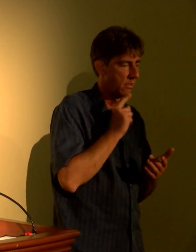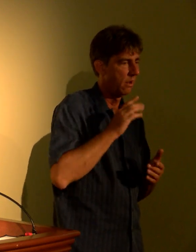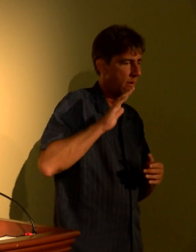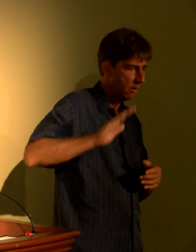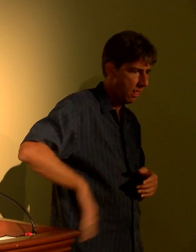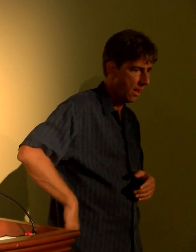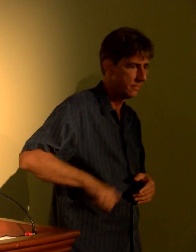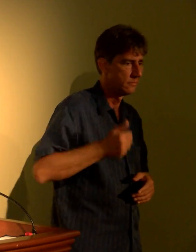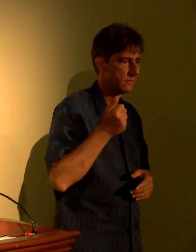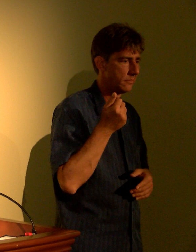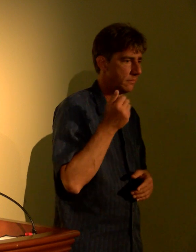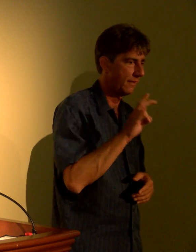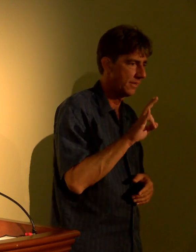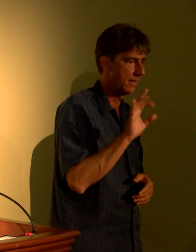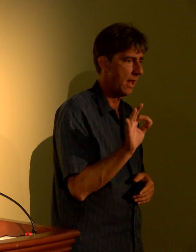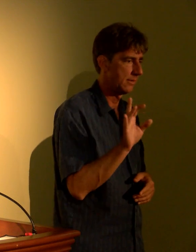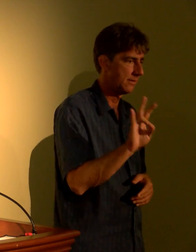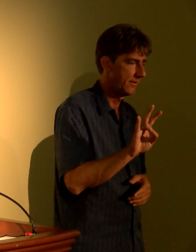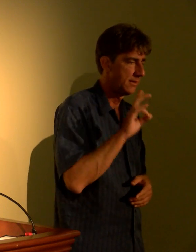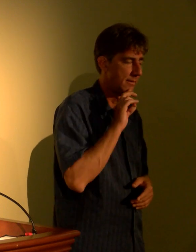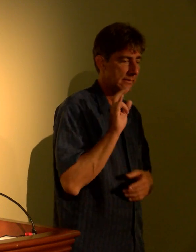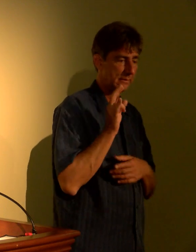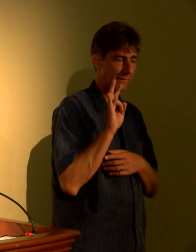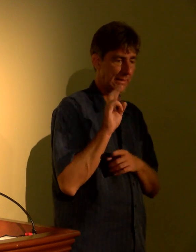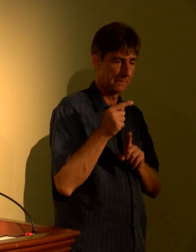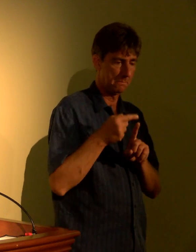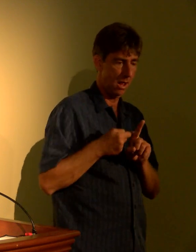1797, for 17 months past,